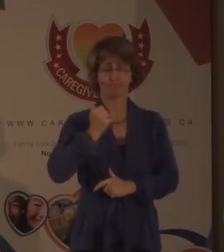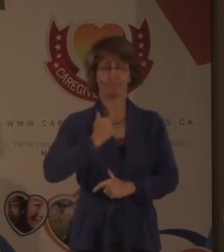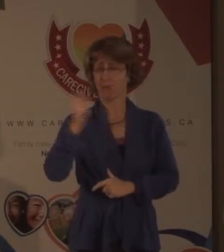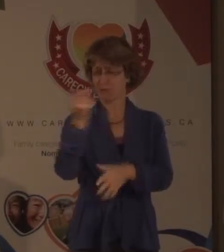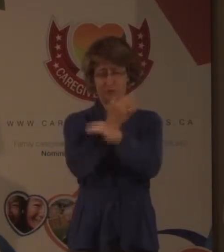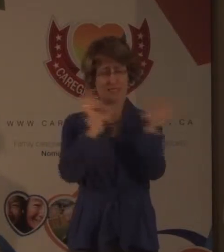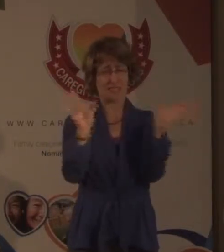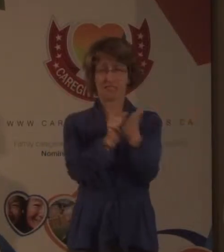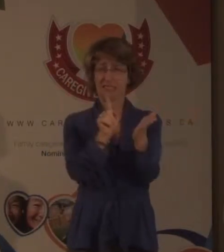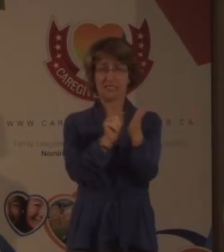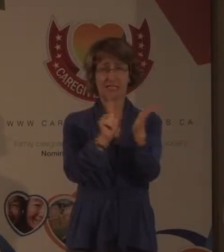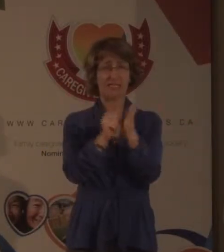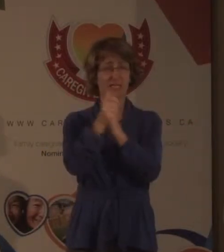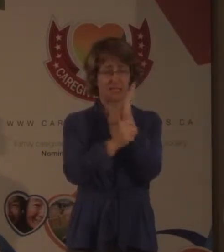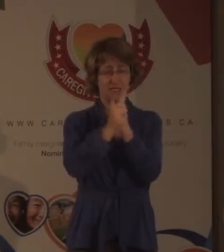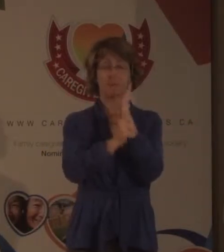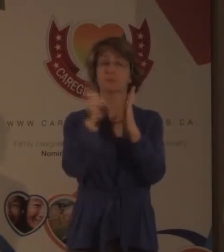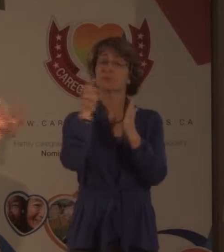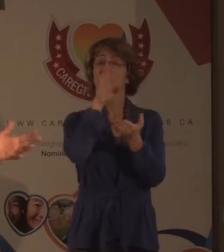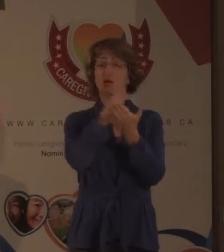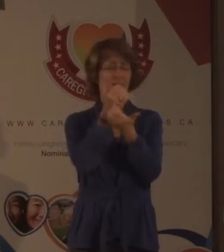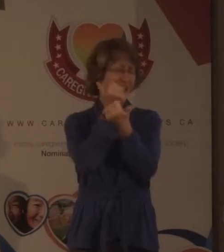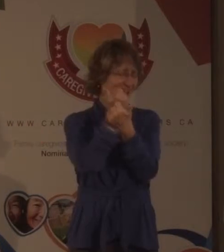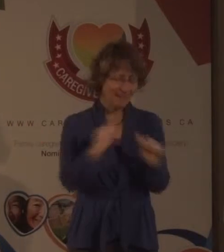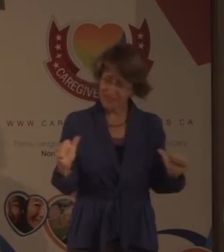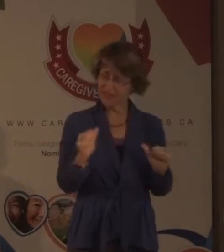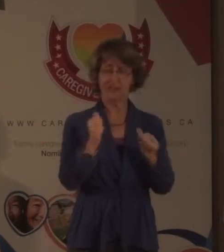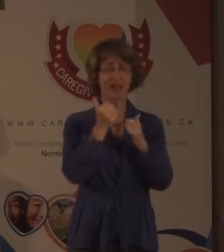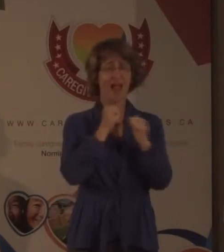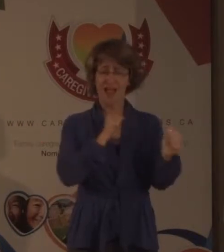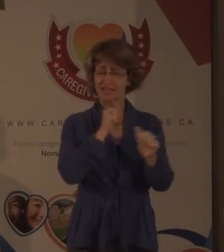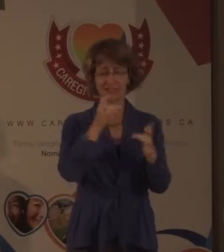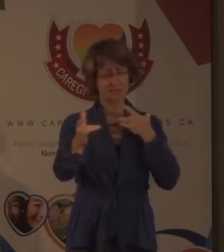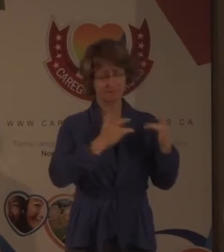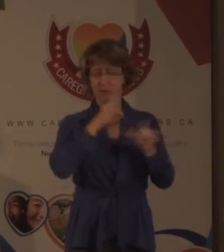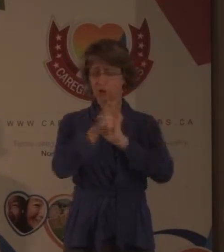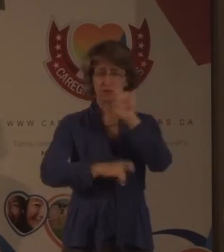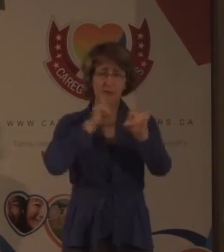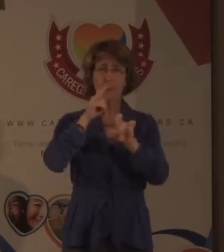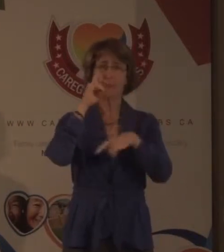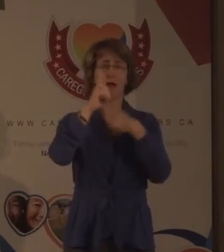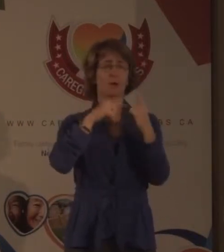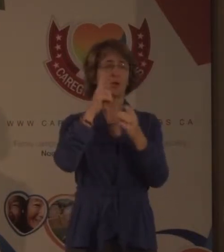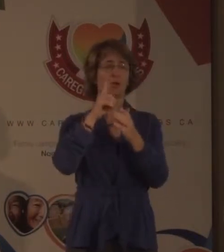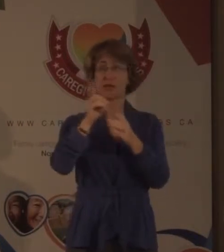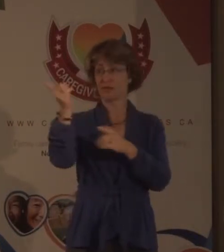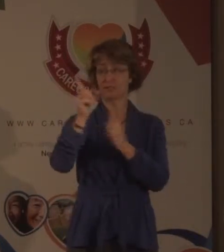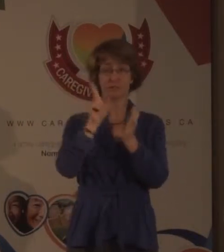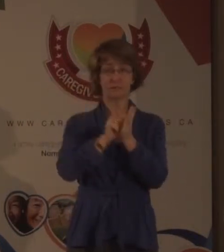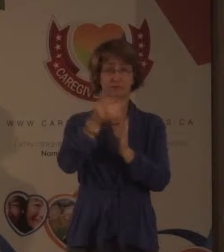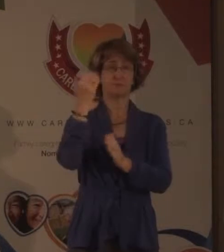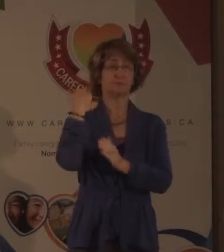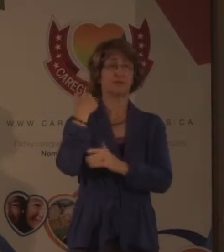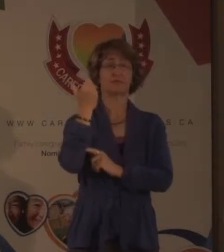for people, and it talks about anything and everything that people have to deal with. So this was in 1993.